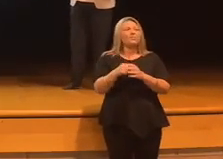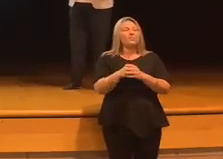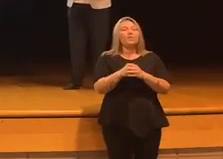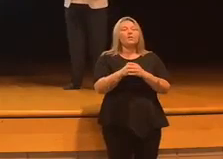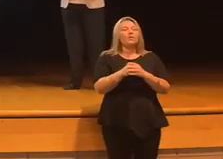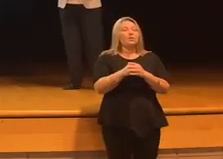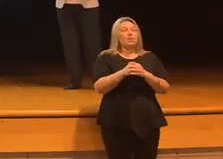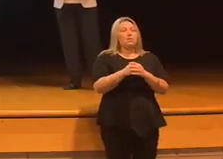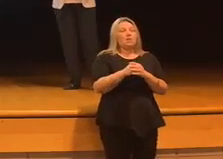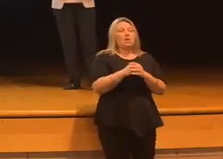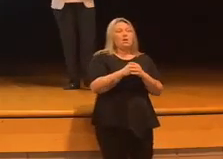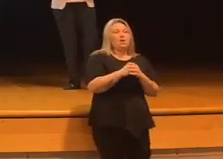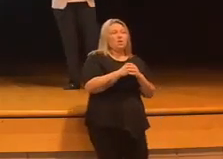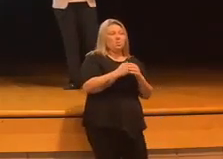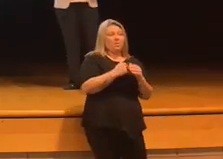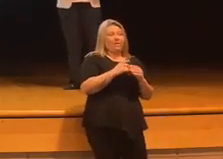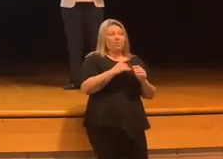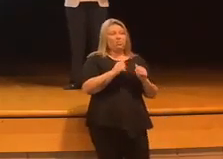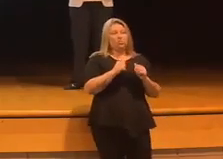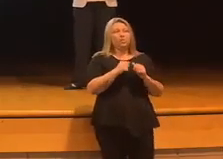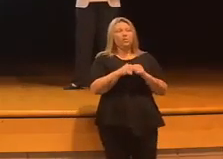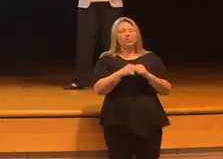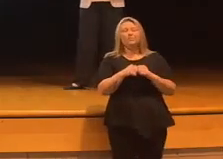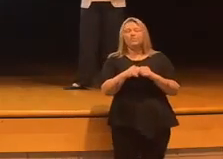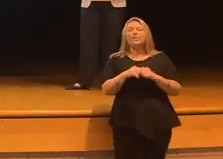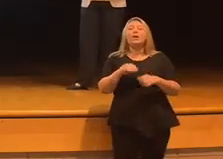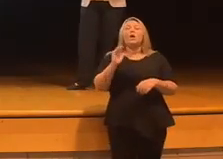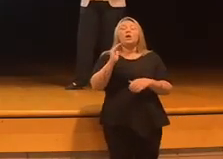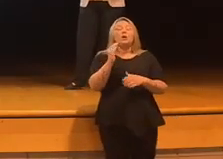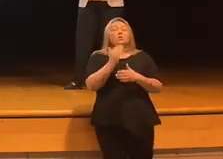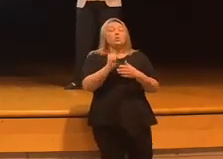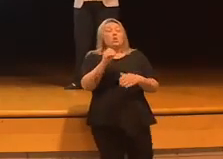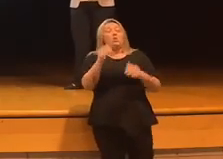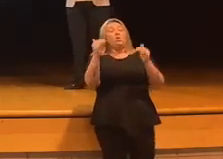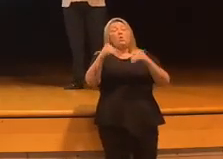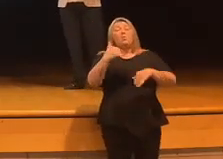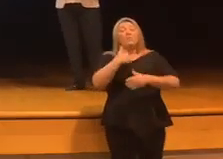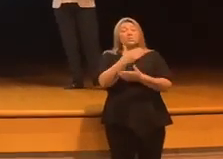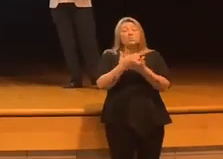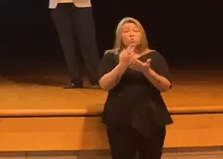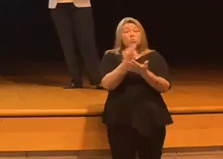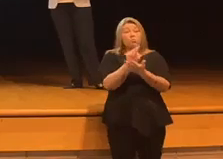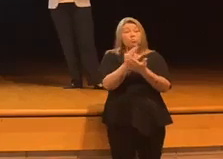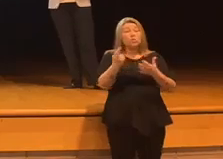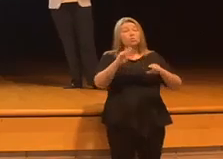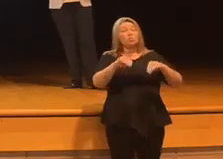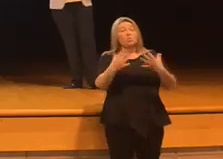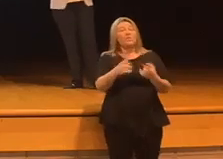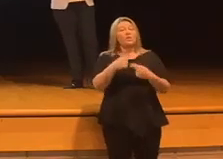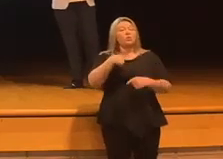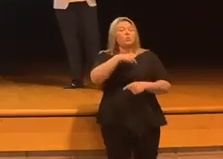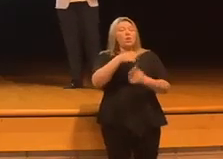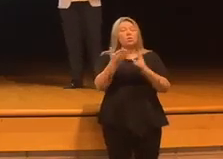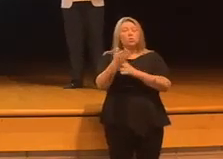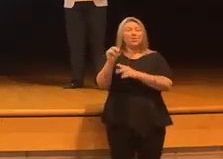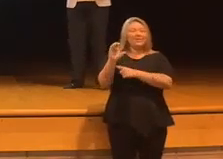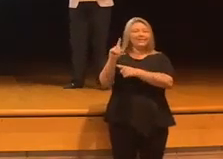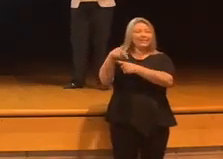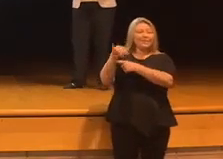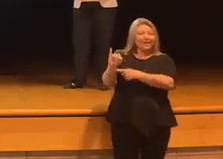The next thing I want to talk with you about are some resources provided to us through